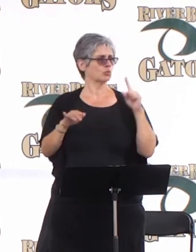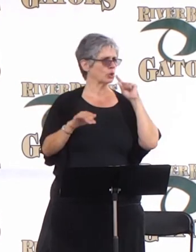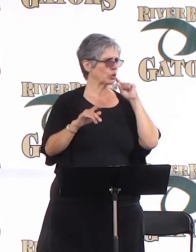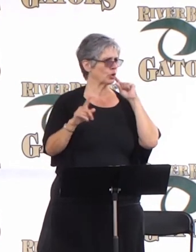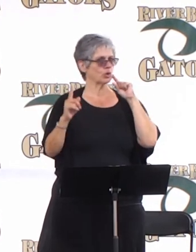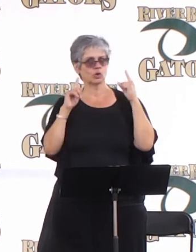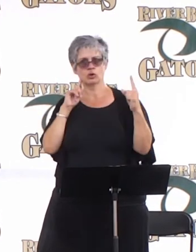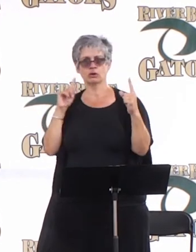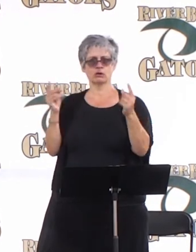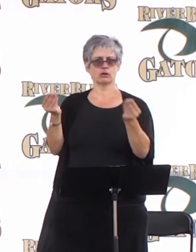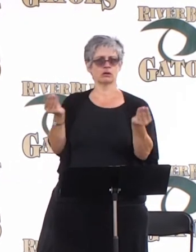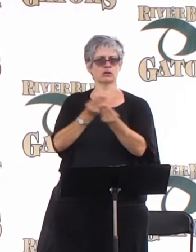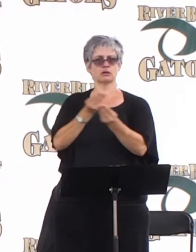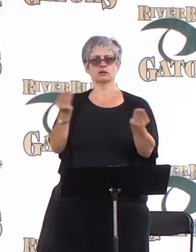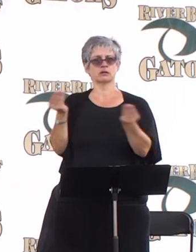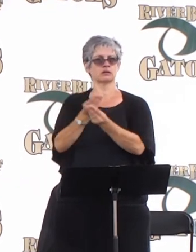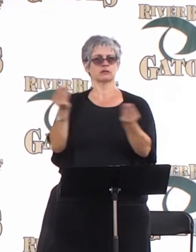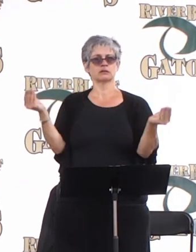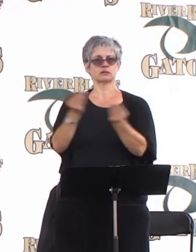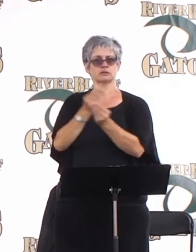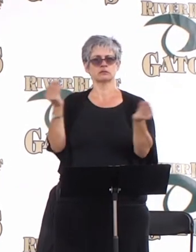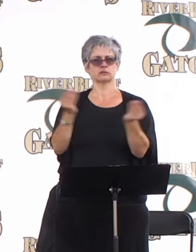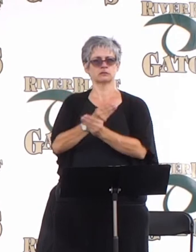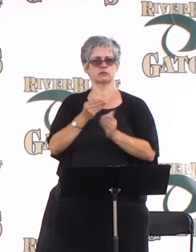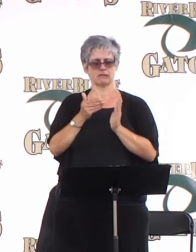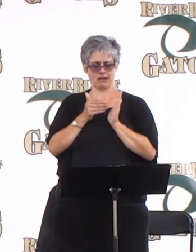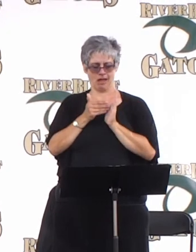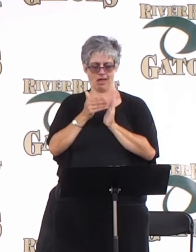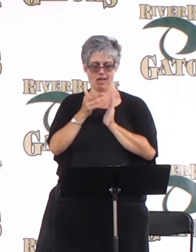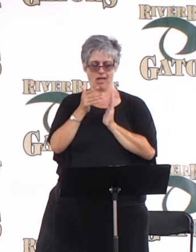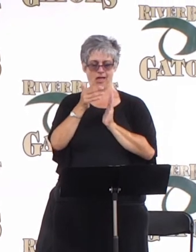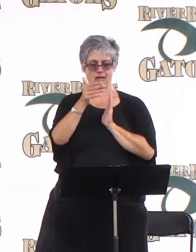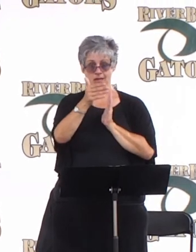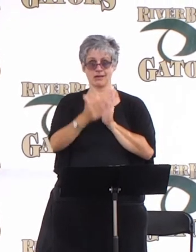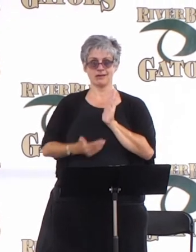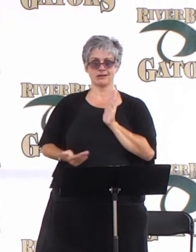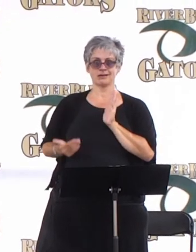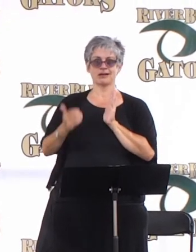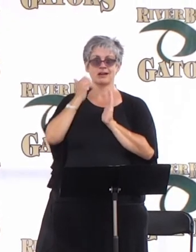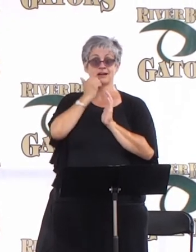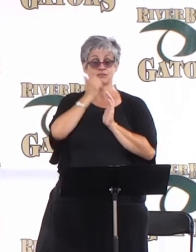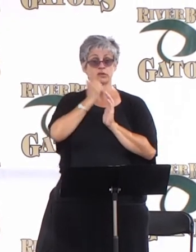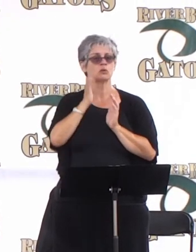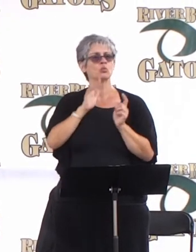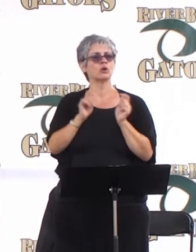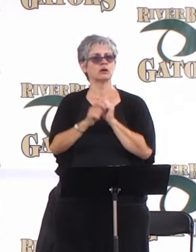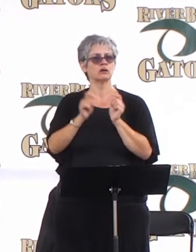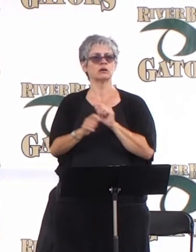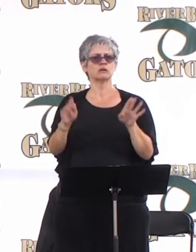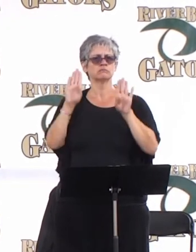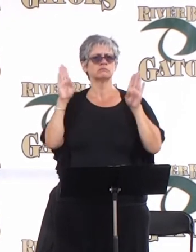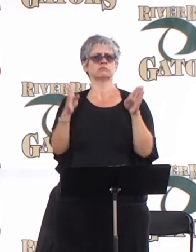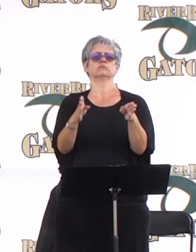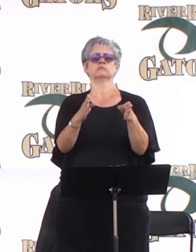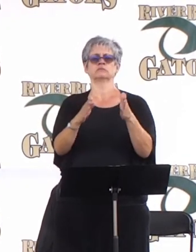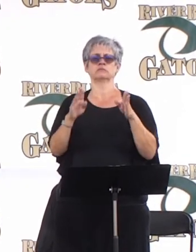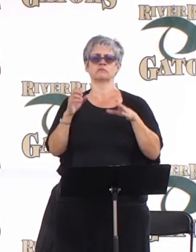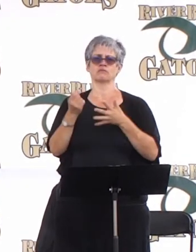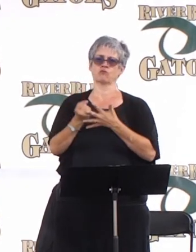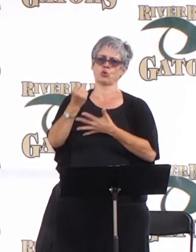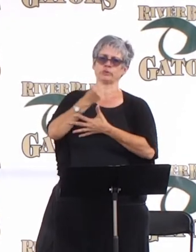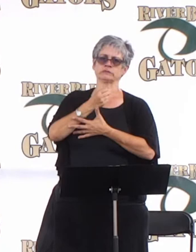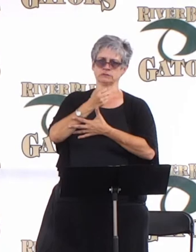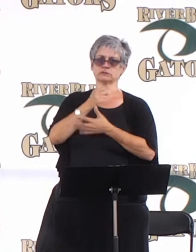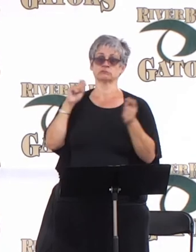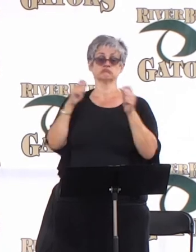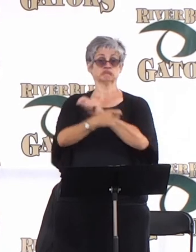each other dozens of times a day, if it would begin to make a difference in the reality of how our children are thought of or cared for in